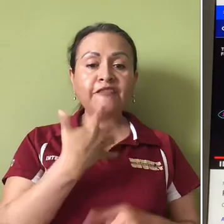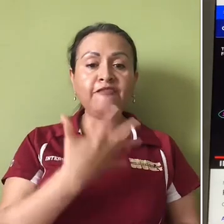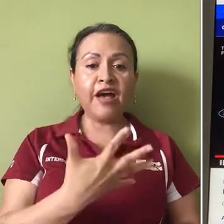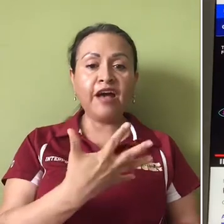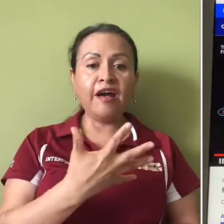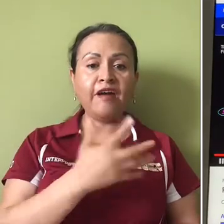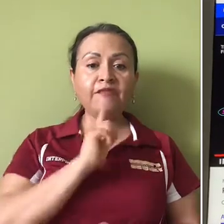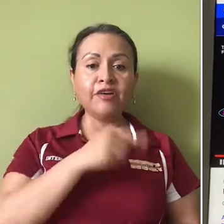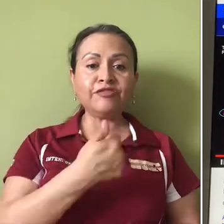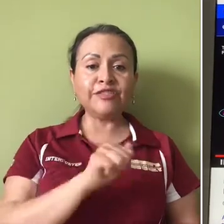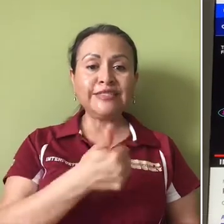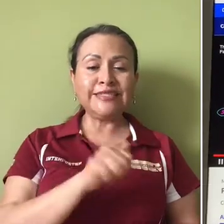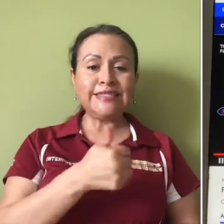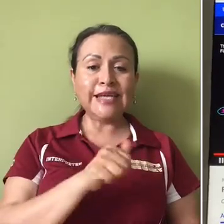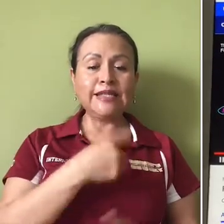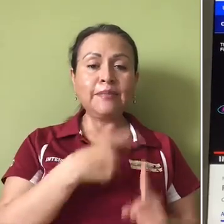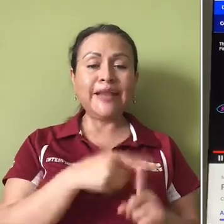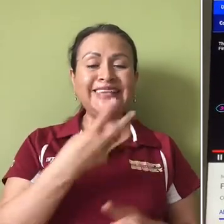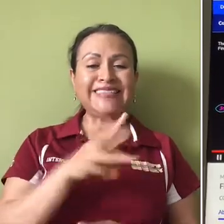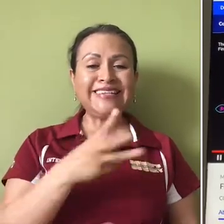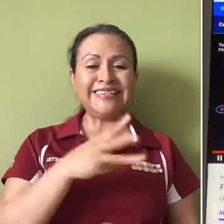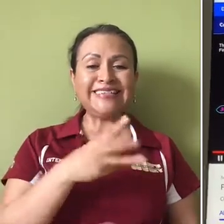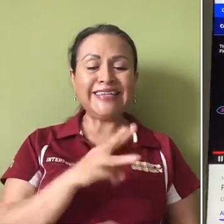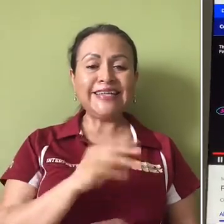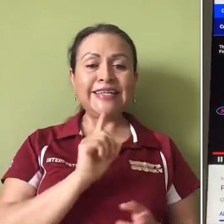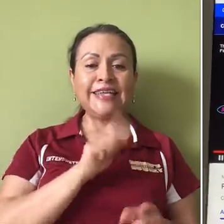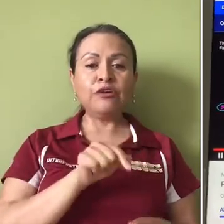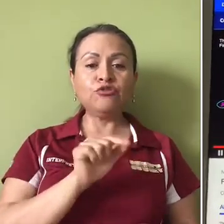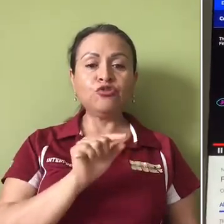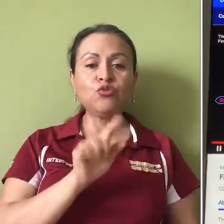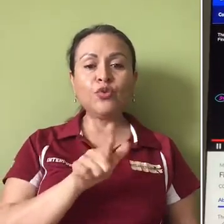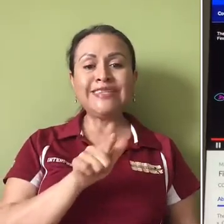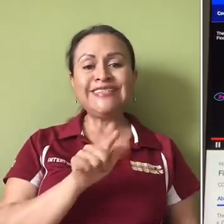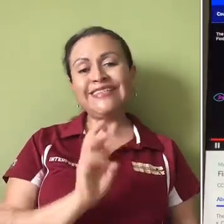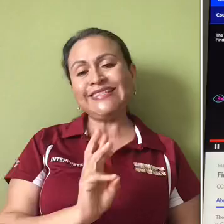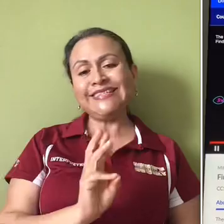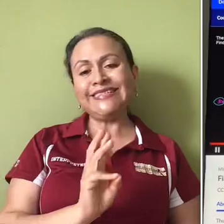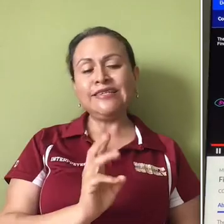5, which is 10, plus 16 is equal to 26.